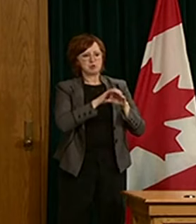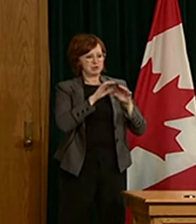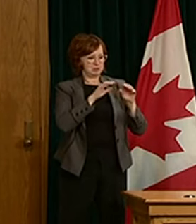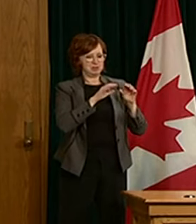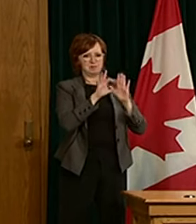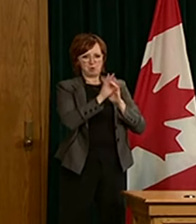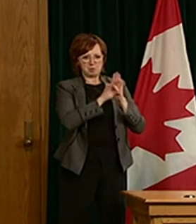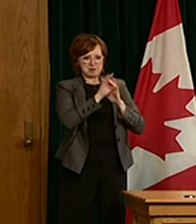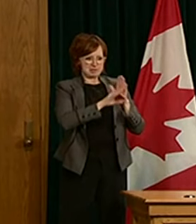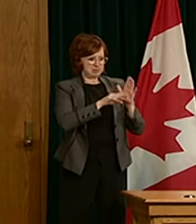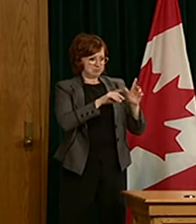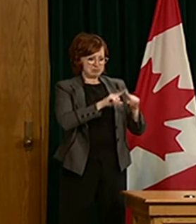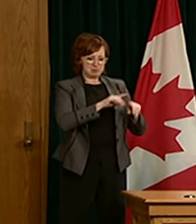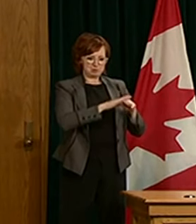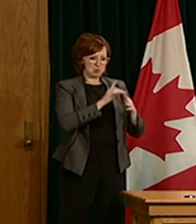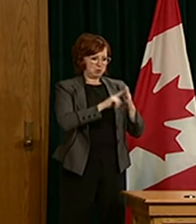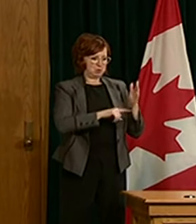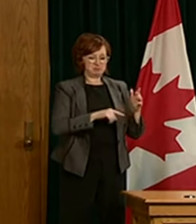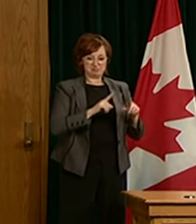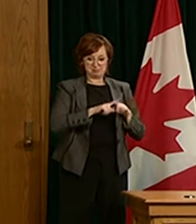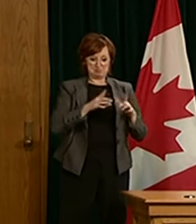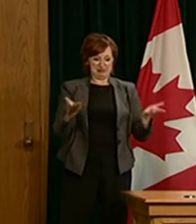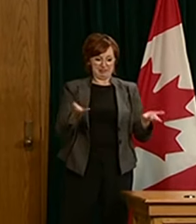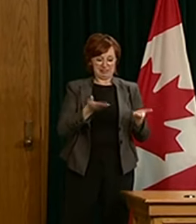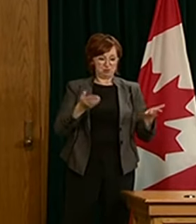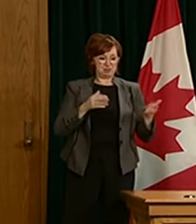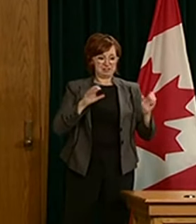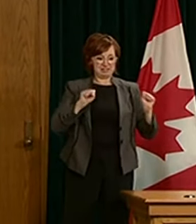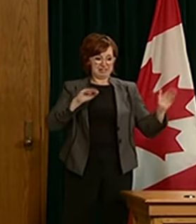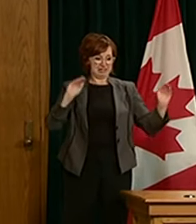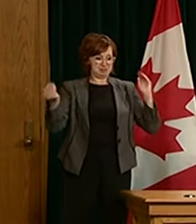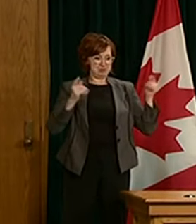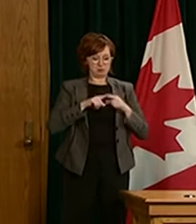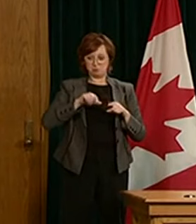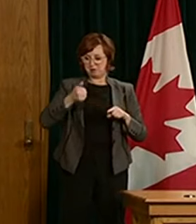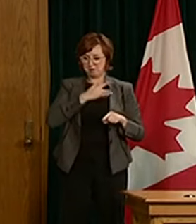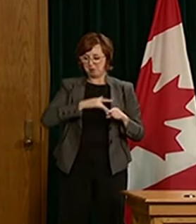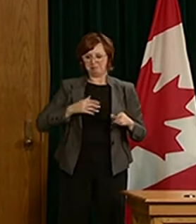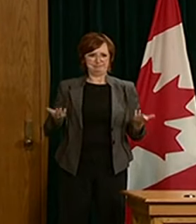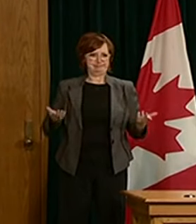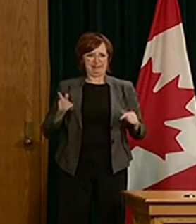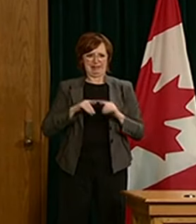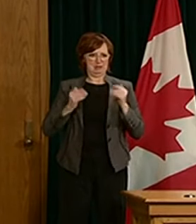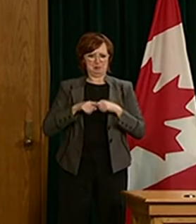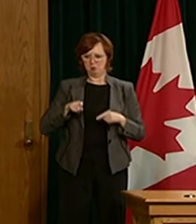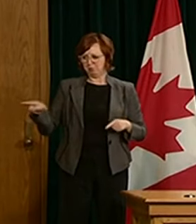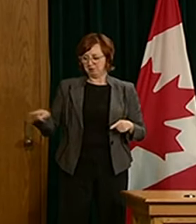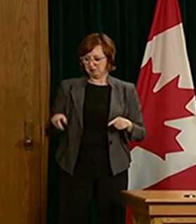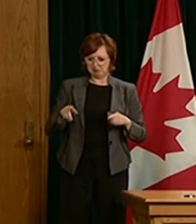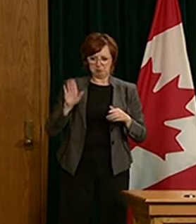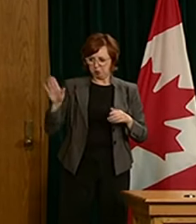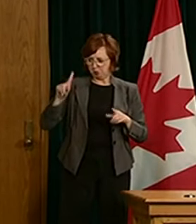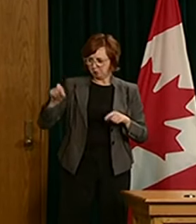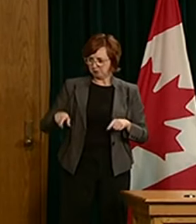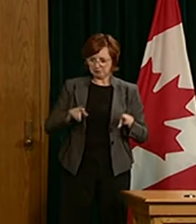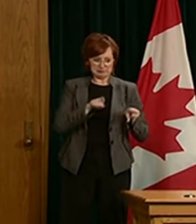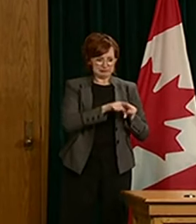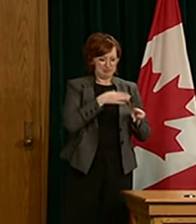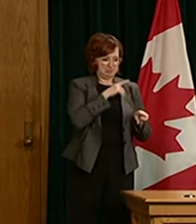we don't know what type of modeling was used in other jurisdictions or what they were asked to